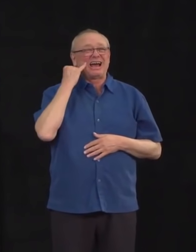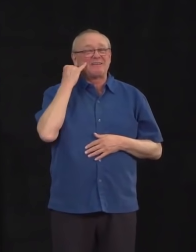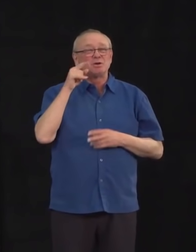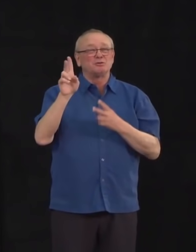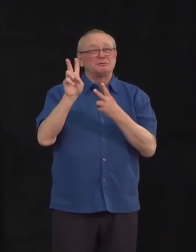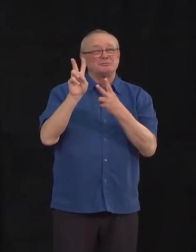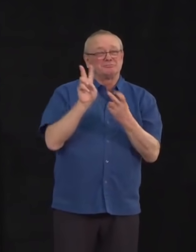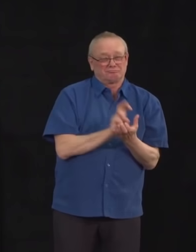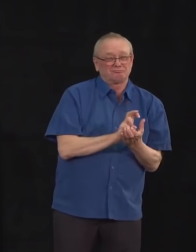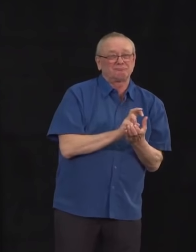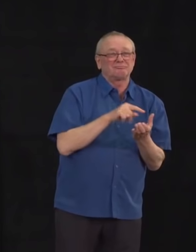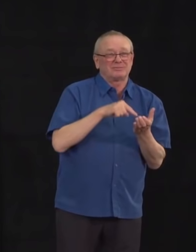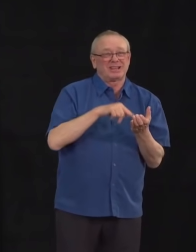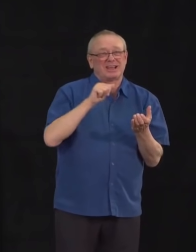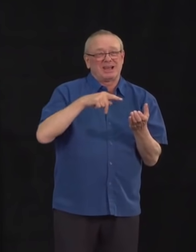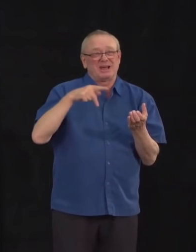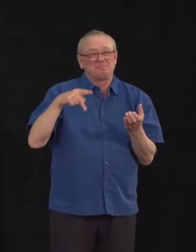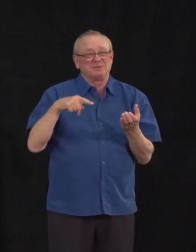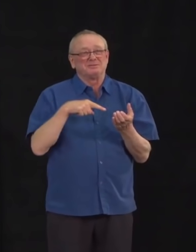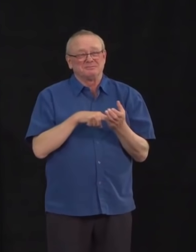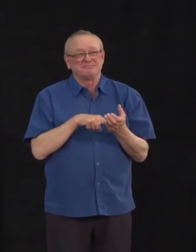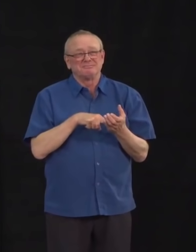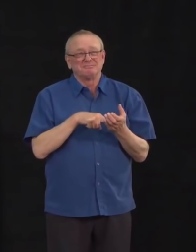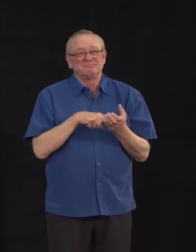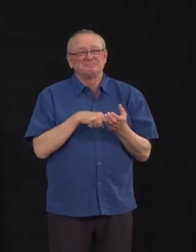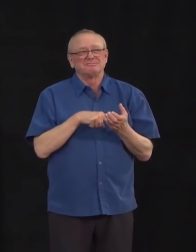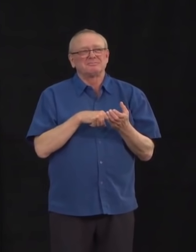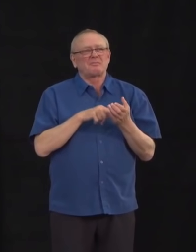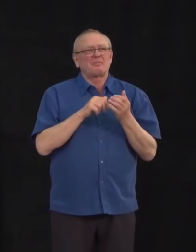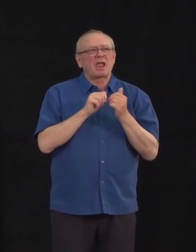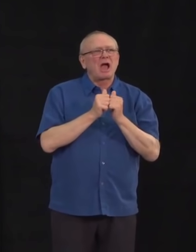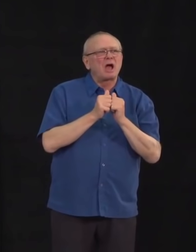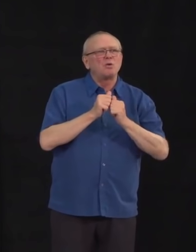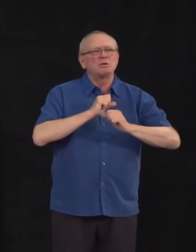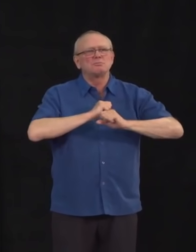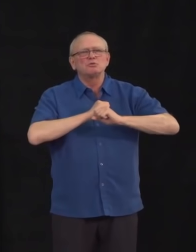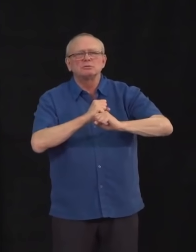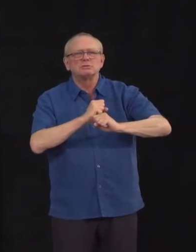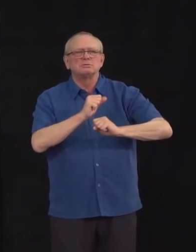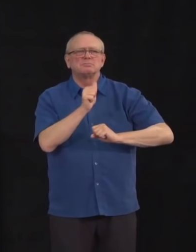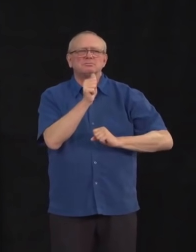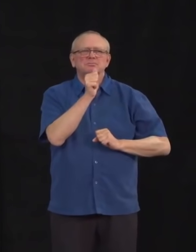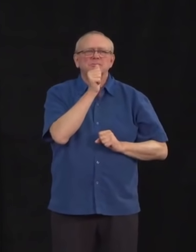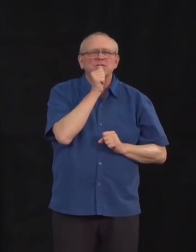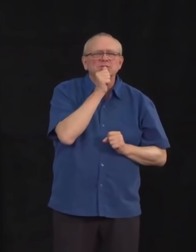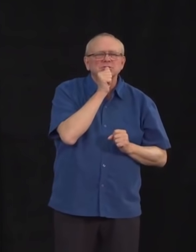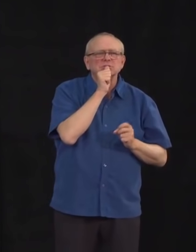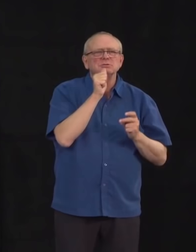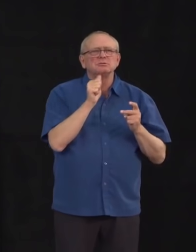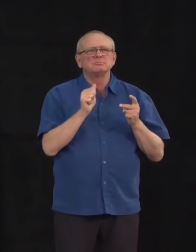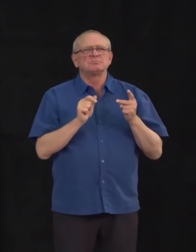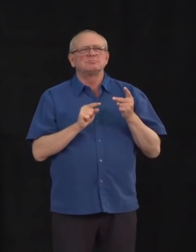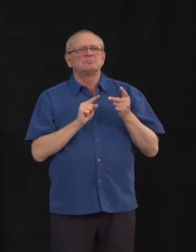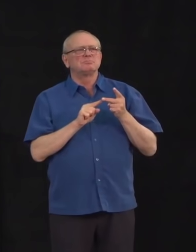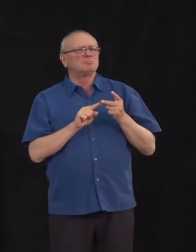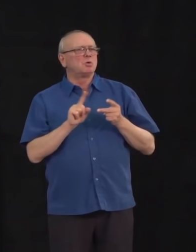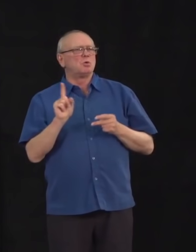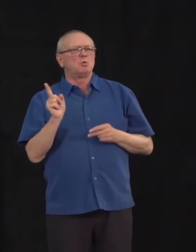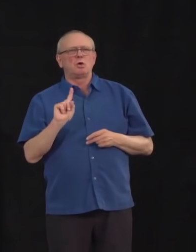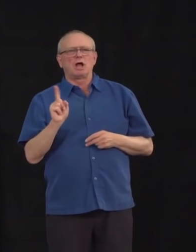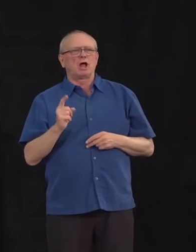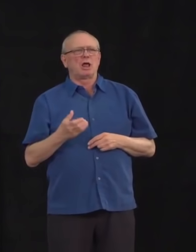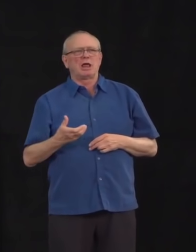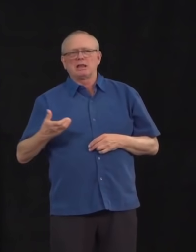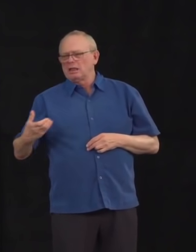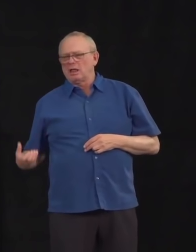with respect to how to safeguard privacy and how to be considering where to keep their phone to make sure that any